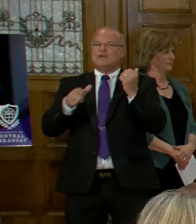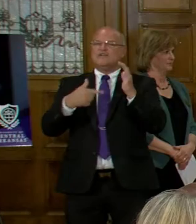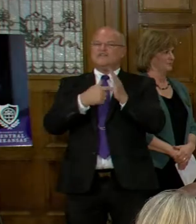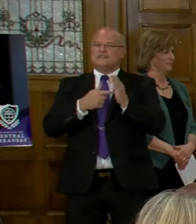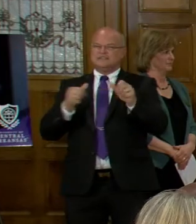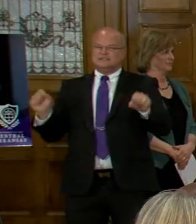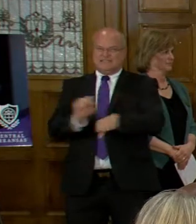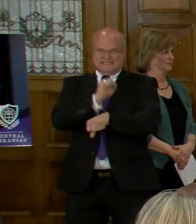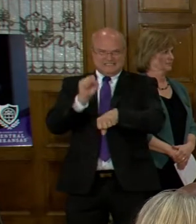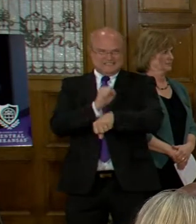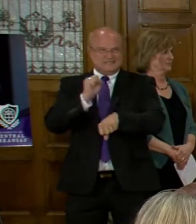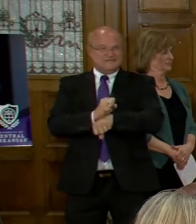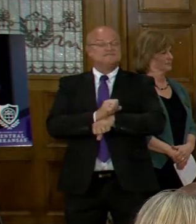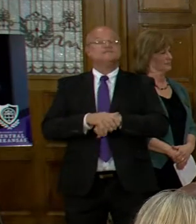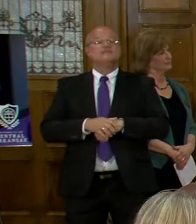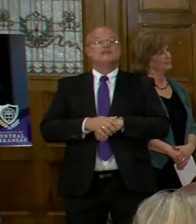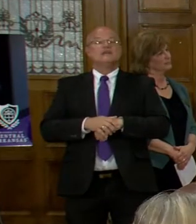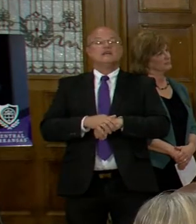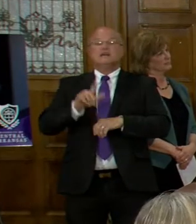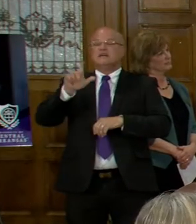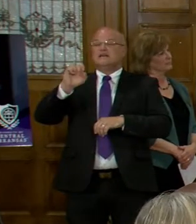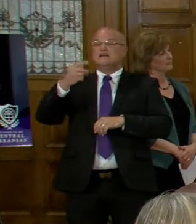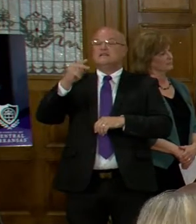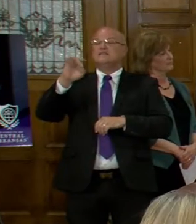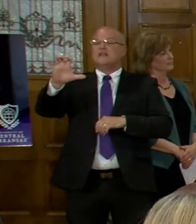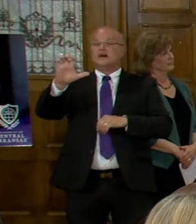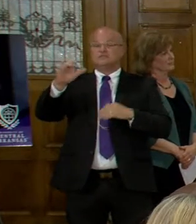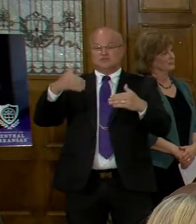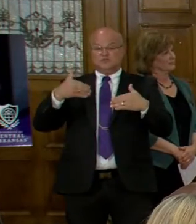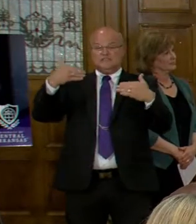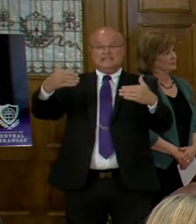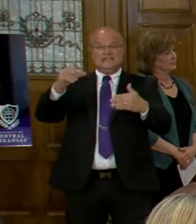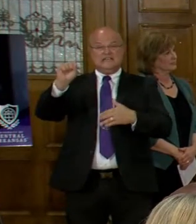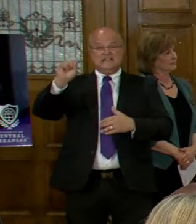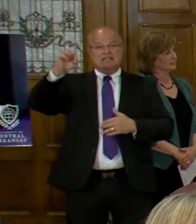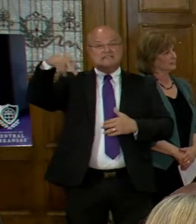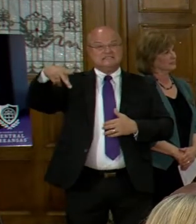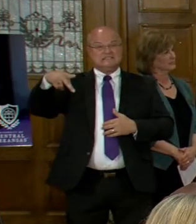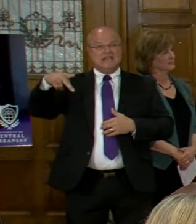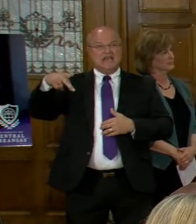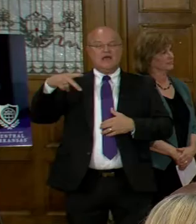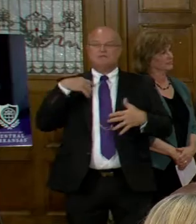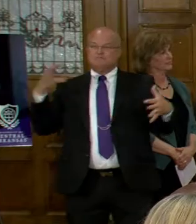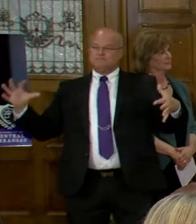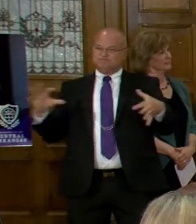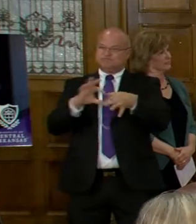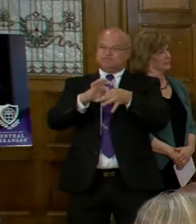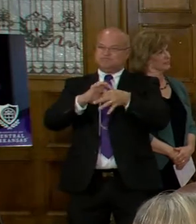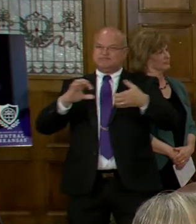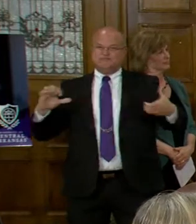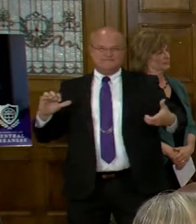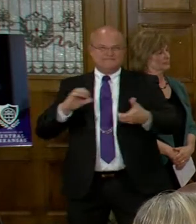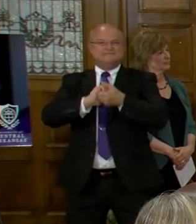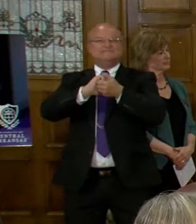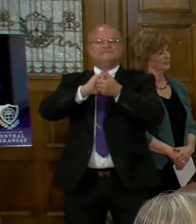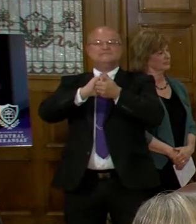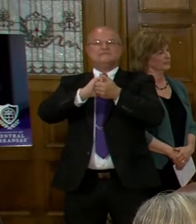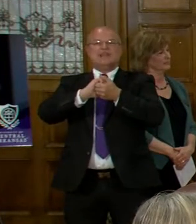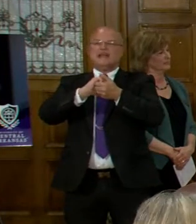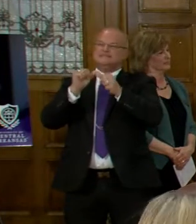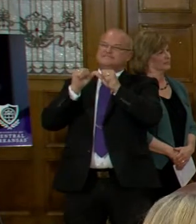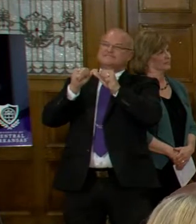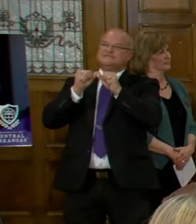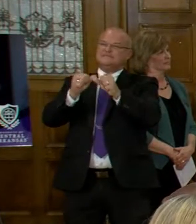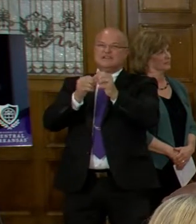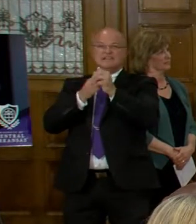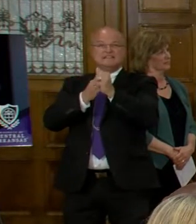initiative. The logical next step to complement, to supplement, and to